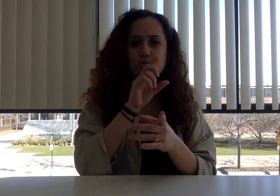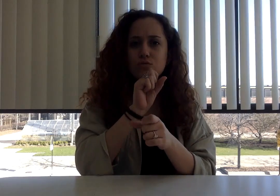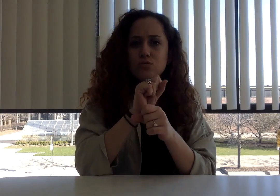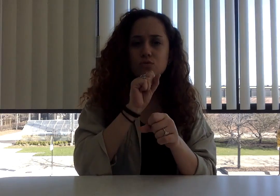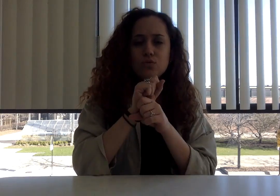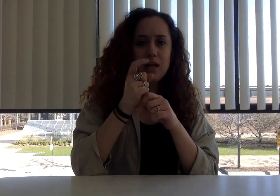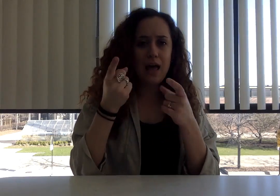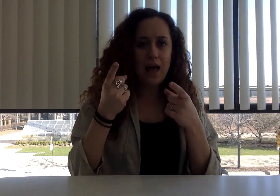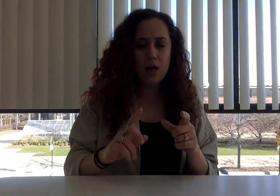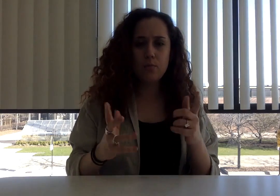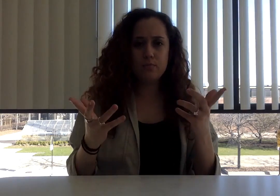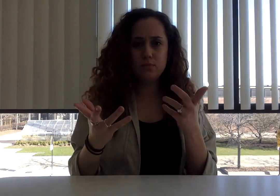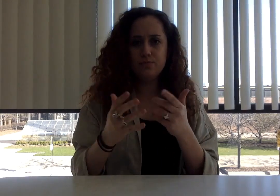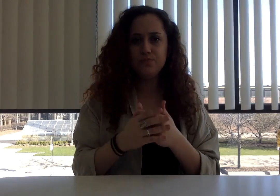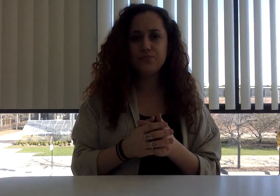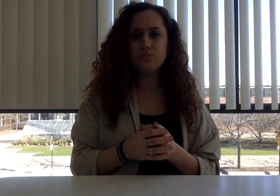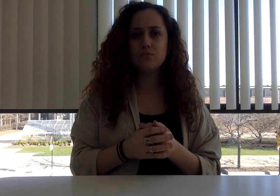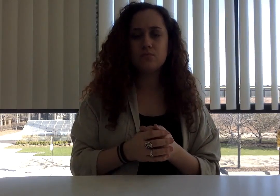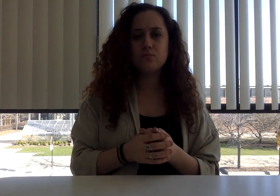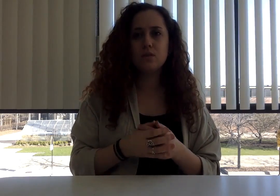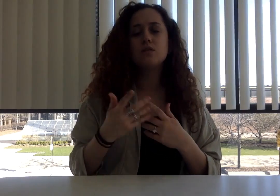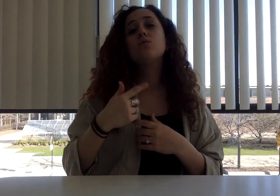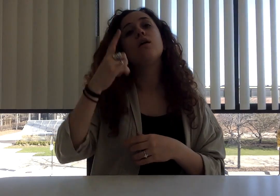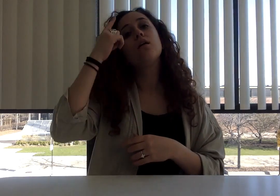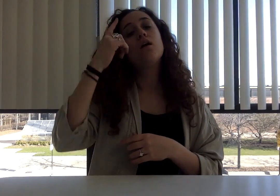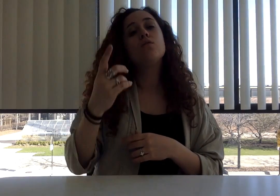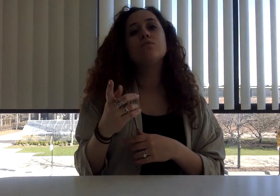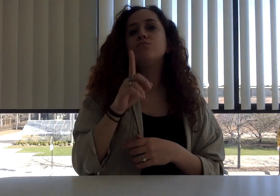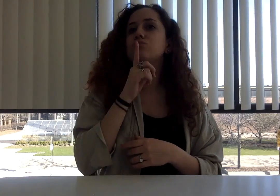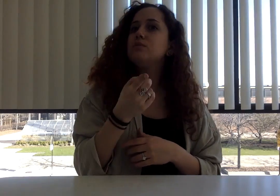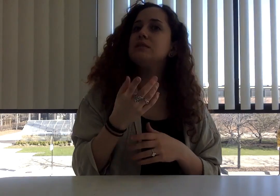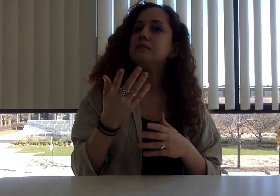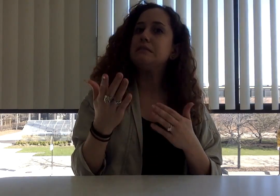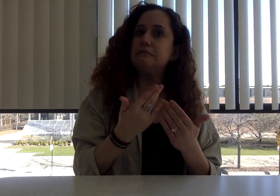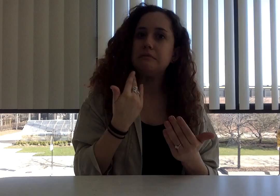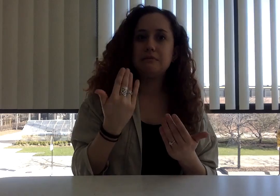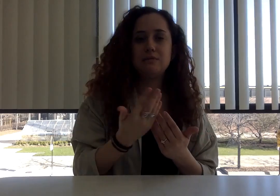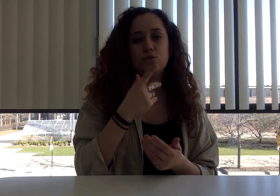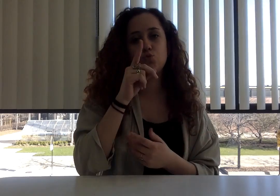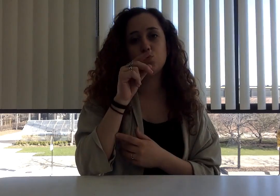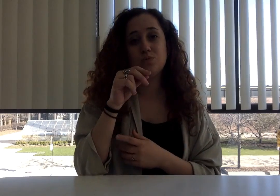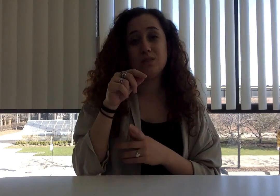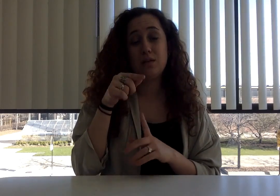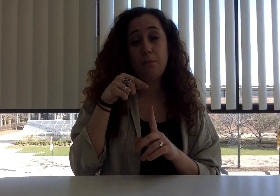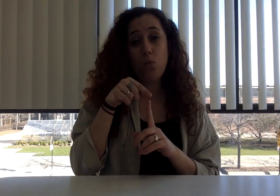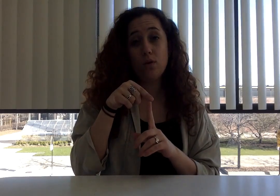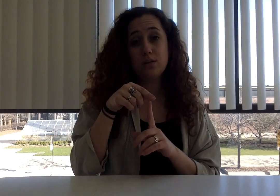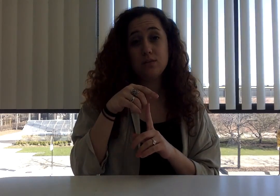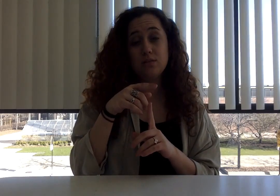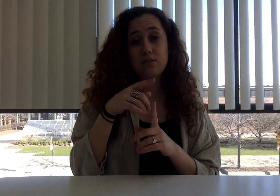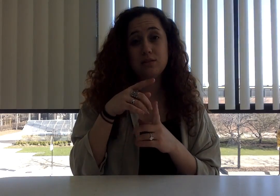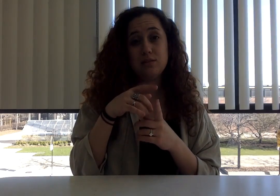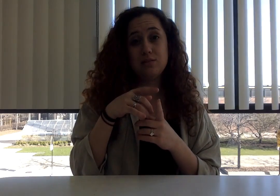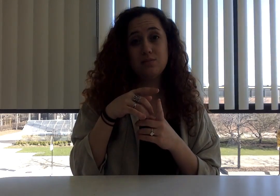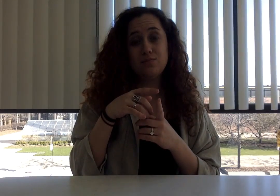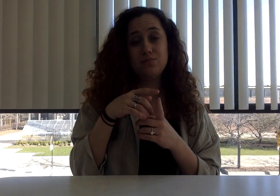And what I thought was a fairly easy 20 points turned out for a lot of people to be just that, but for a lot of